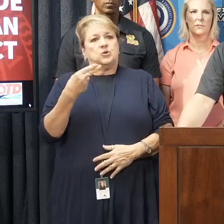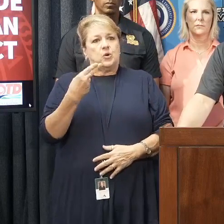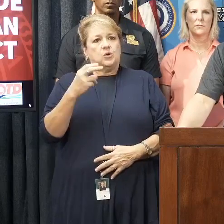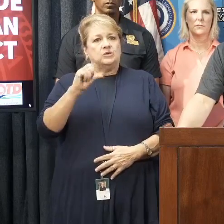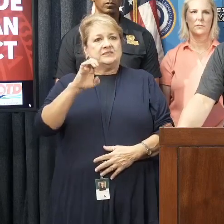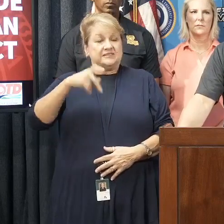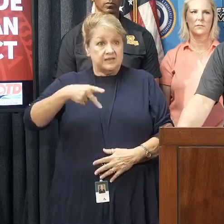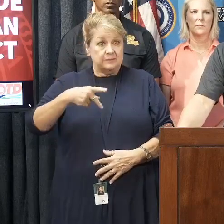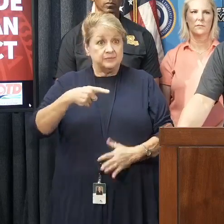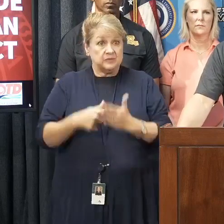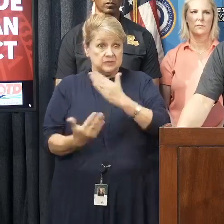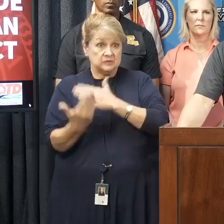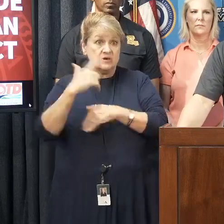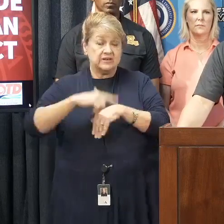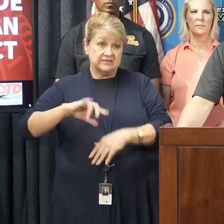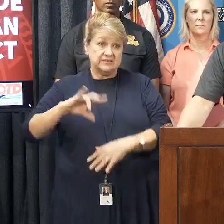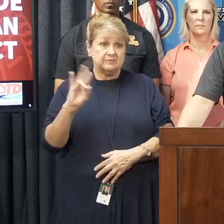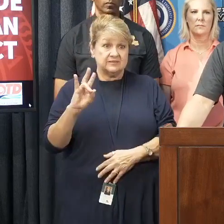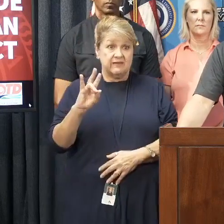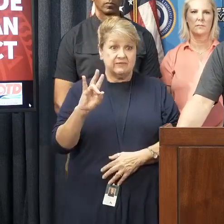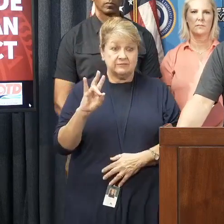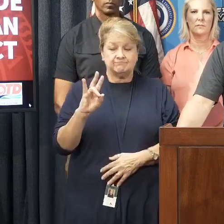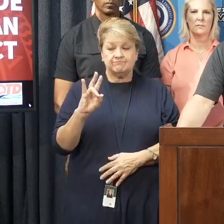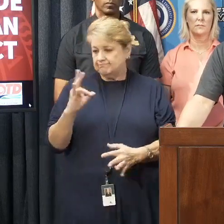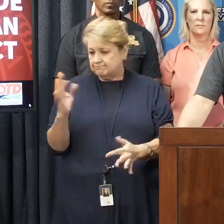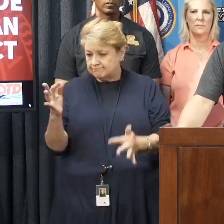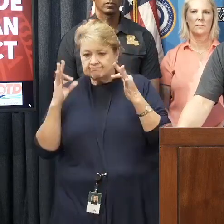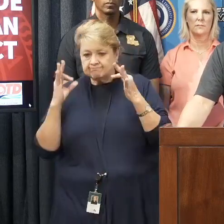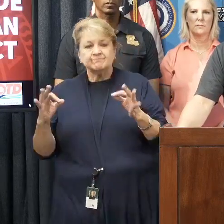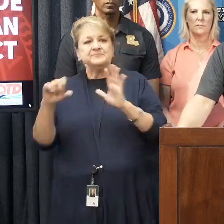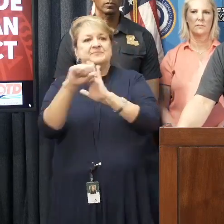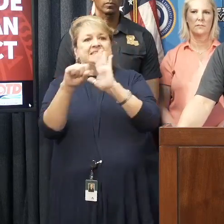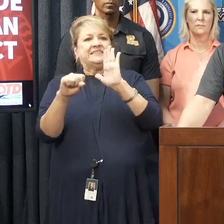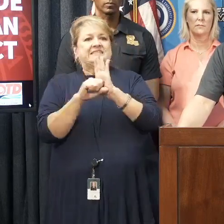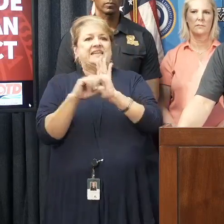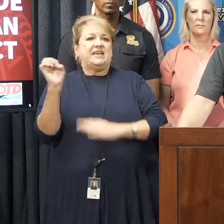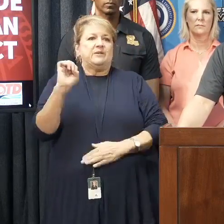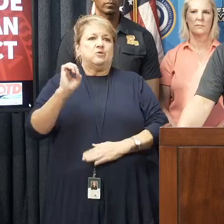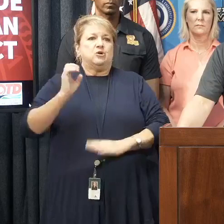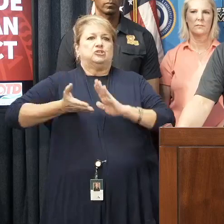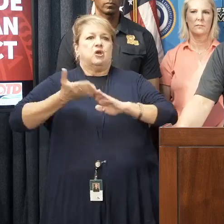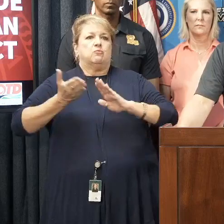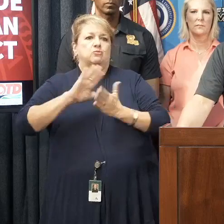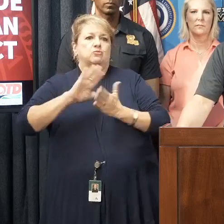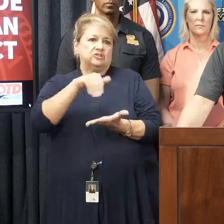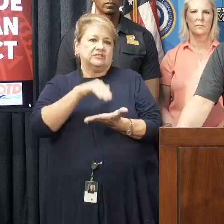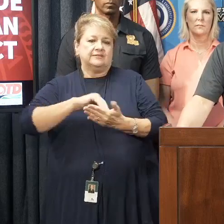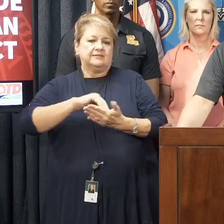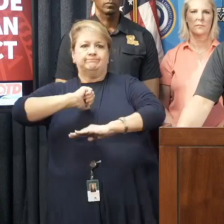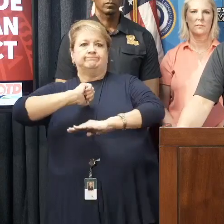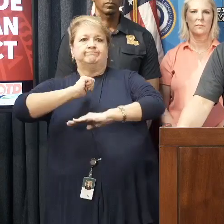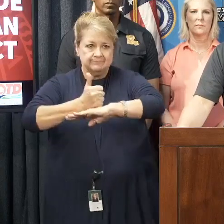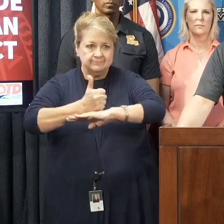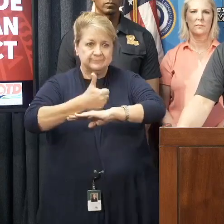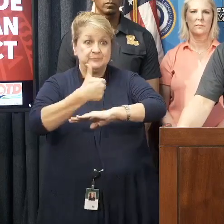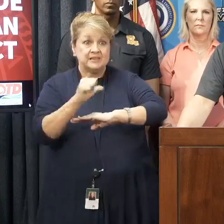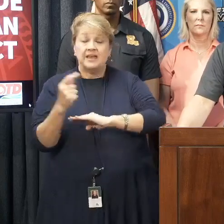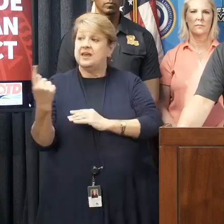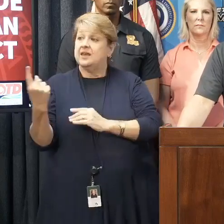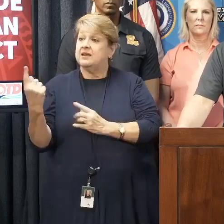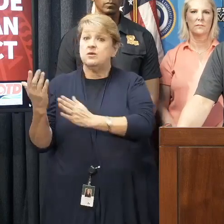this morning at 7 o'clock, we activated our State Emergency Operations Center to process any